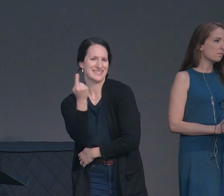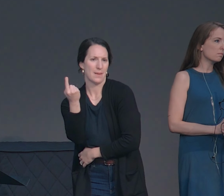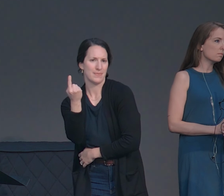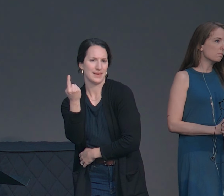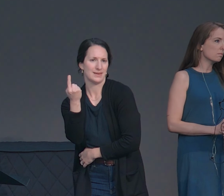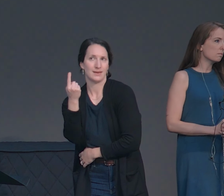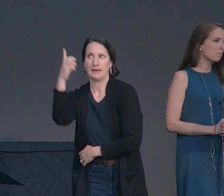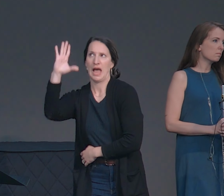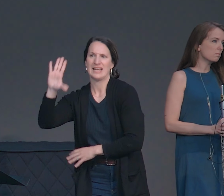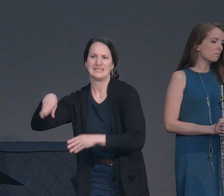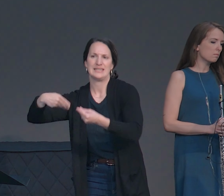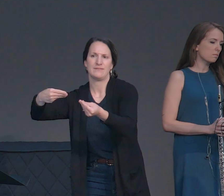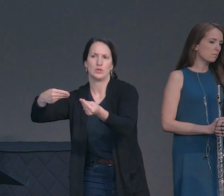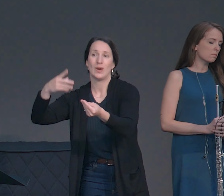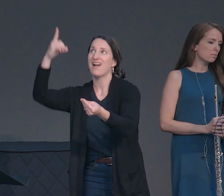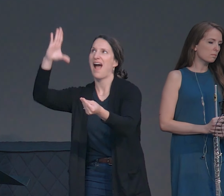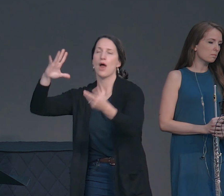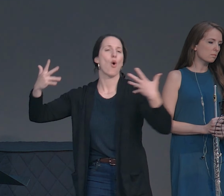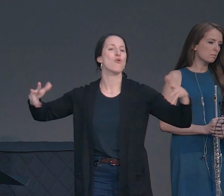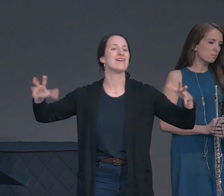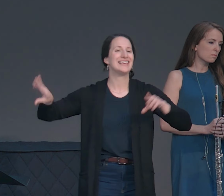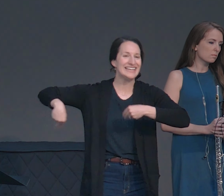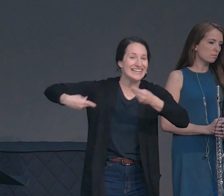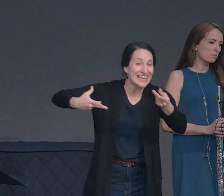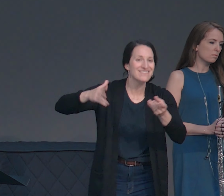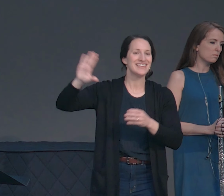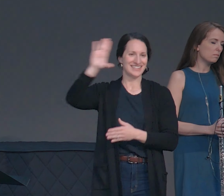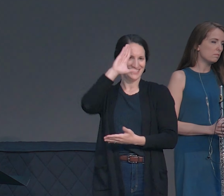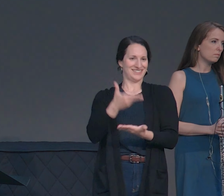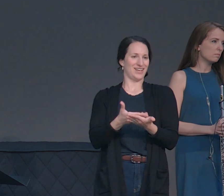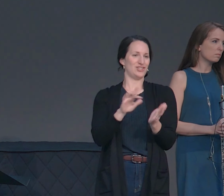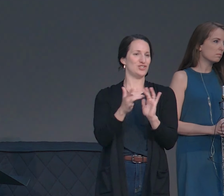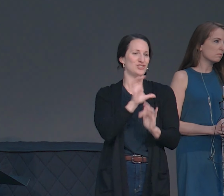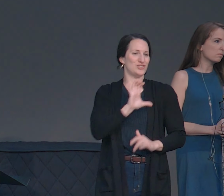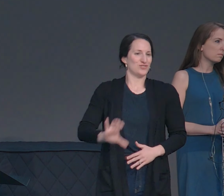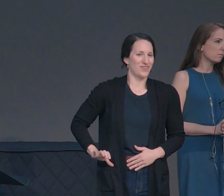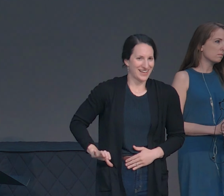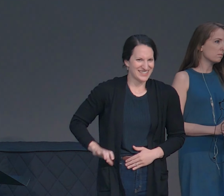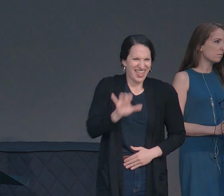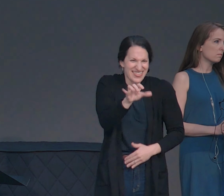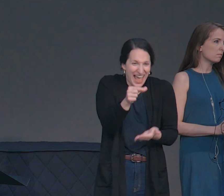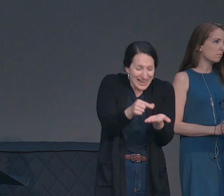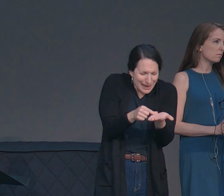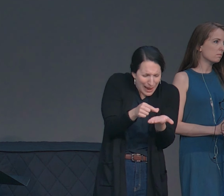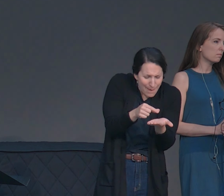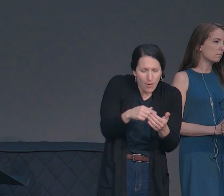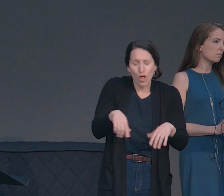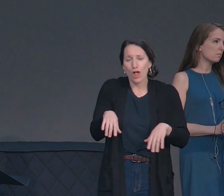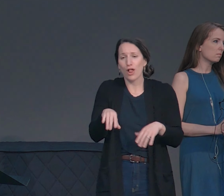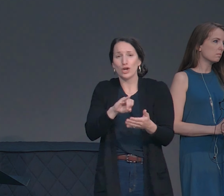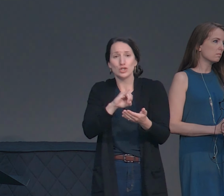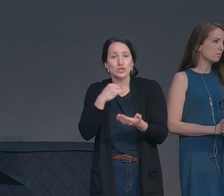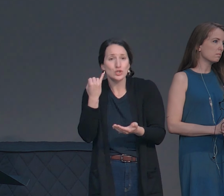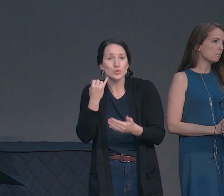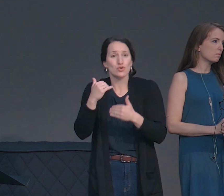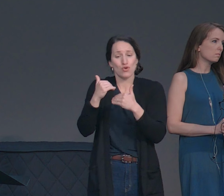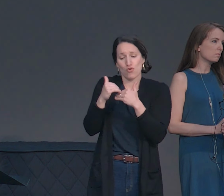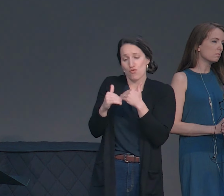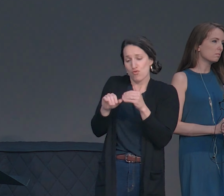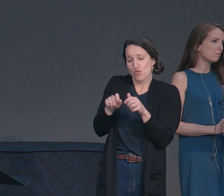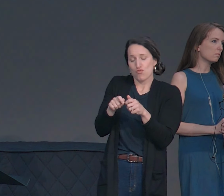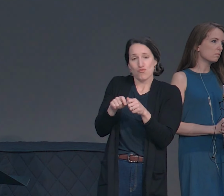for you was his son, Jesus Christ. And that little cracker and juice are a tangible reminder for us